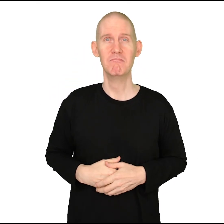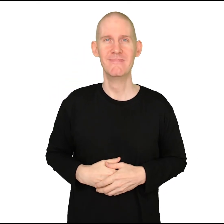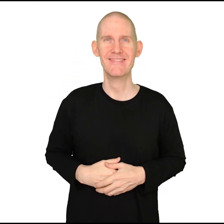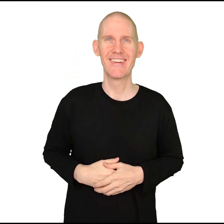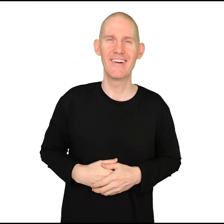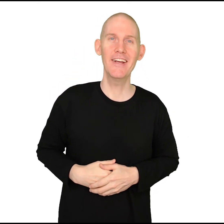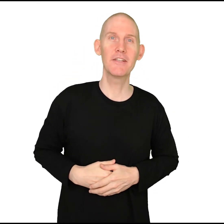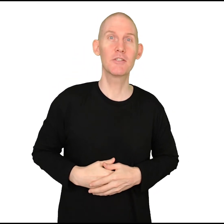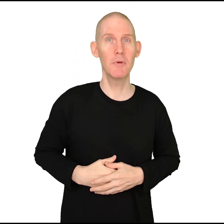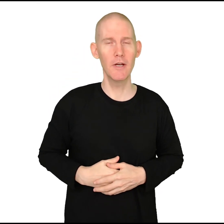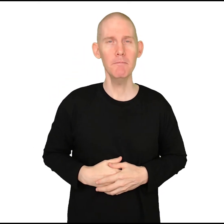All right, let's speed up.